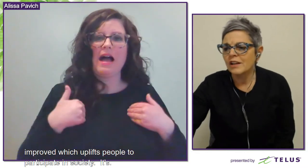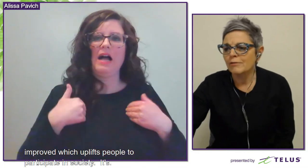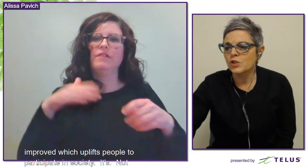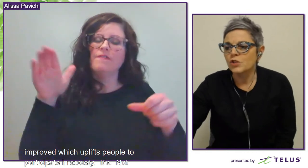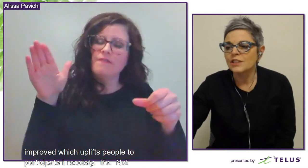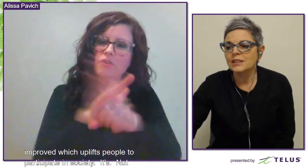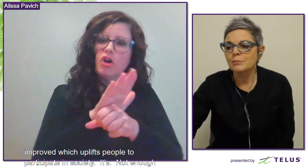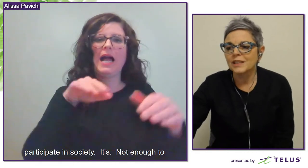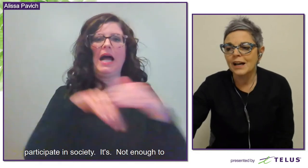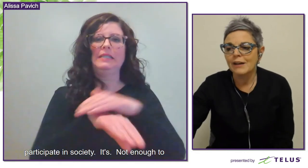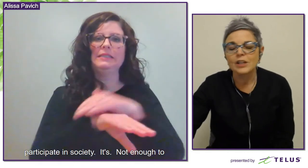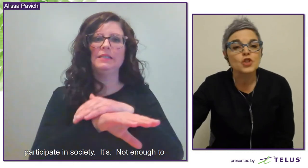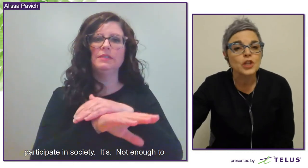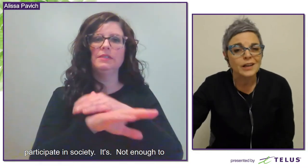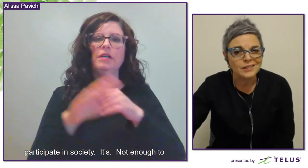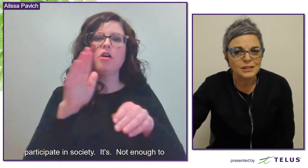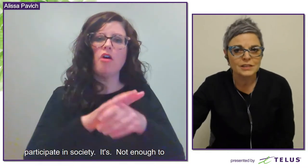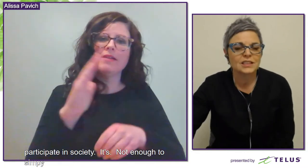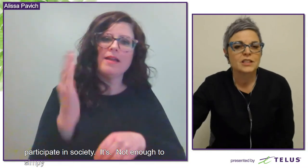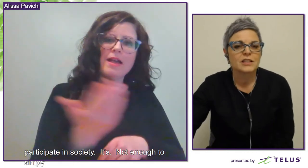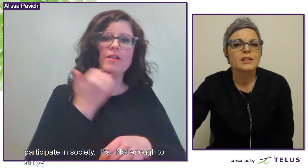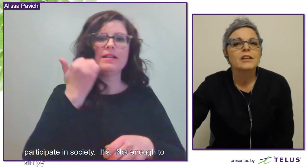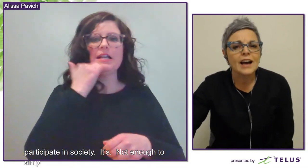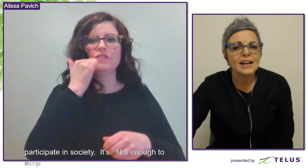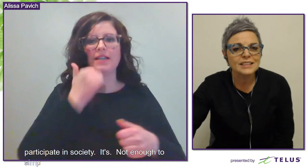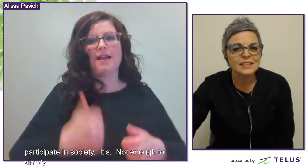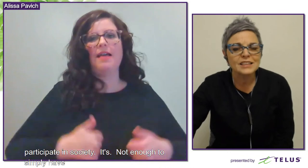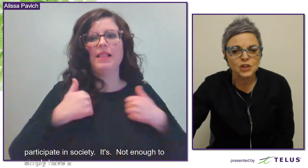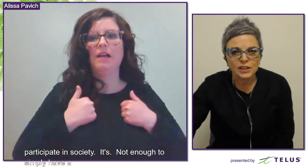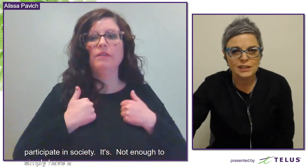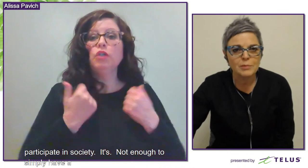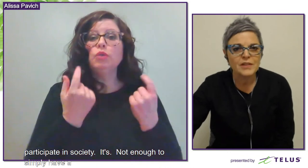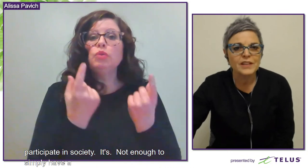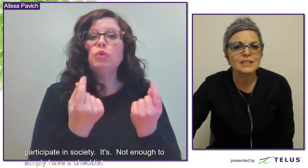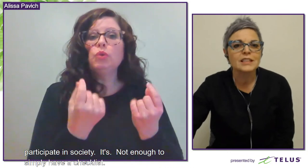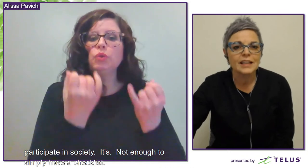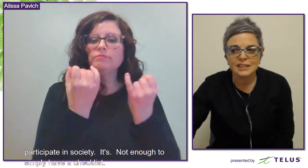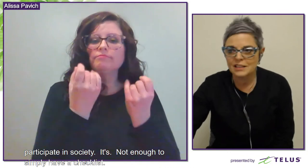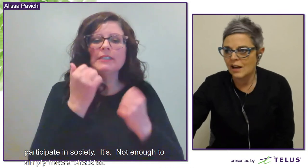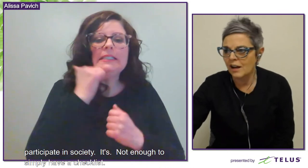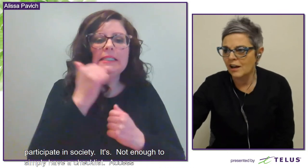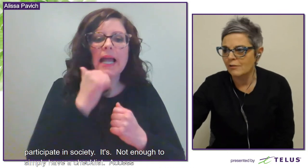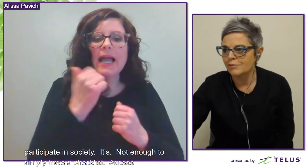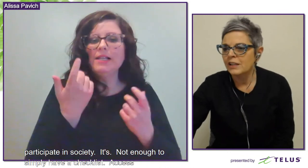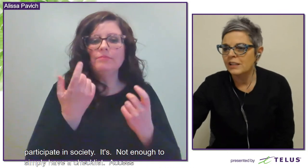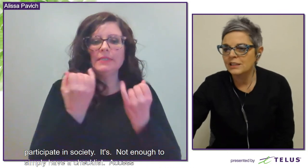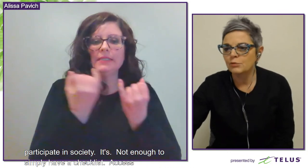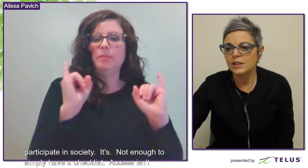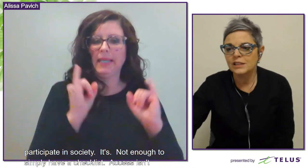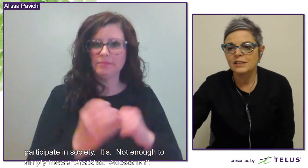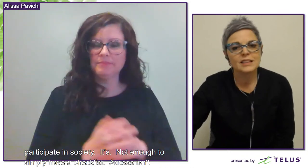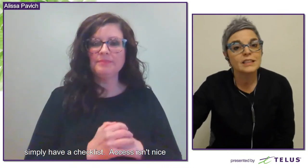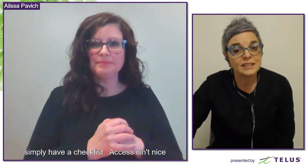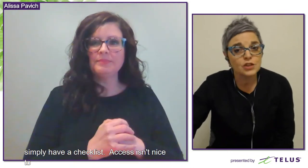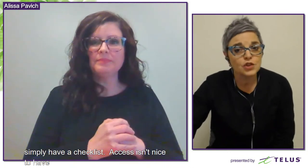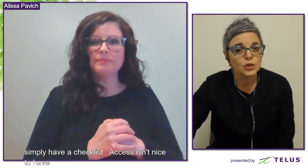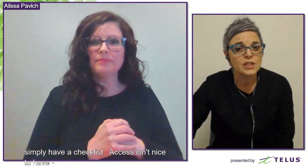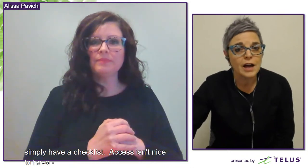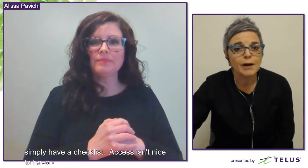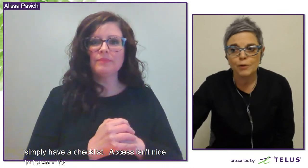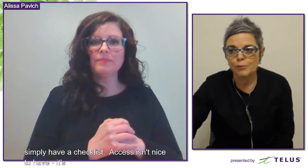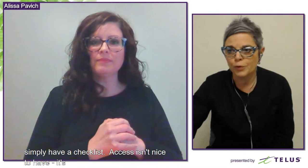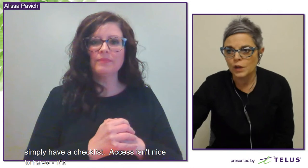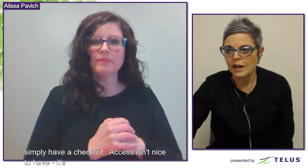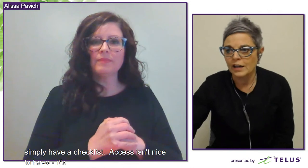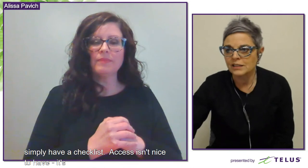It's not enough to just simply have a checklist. Access is not something that's nice to have. It's really essential